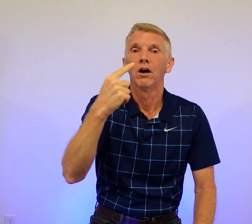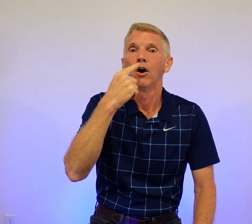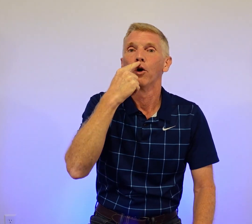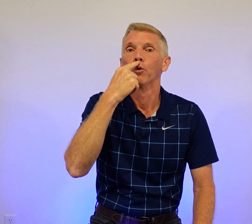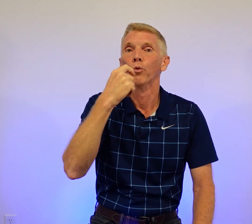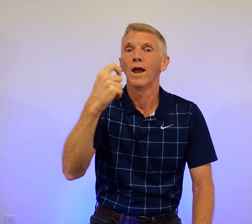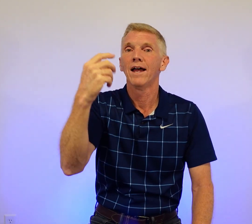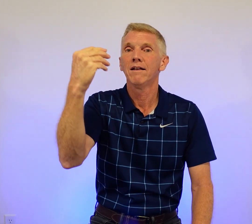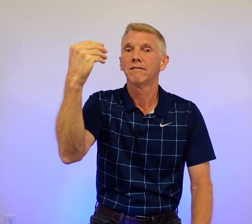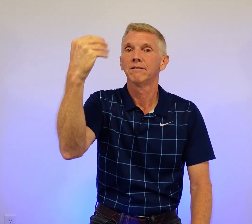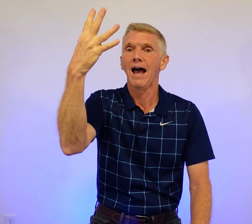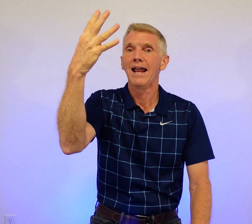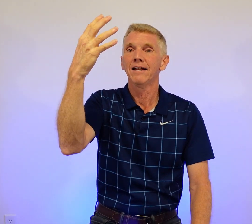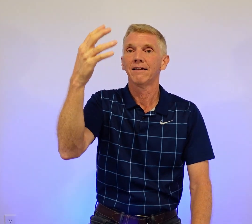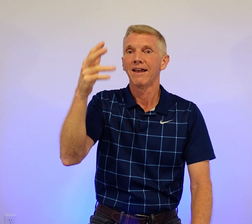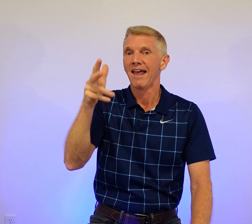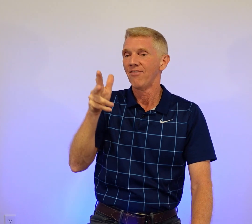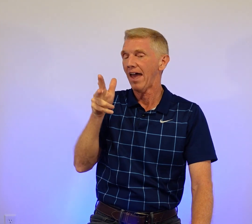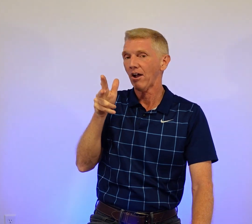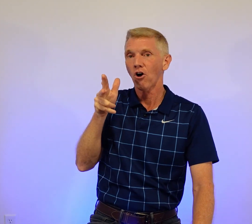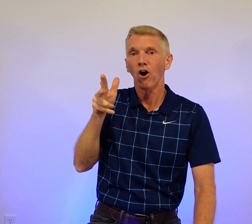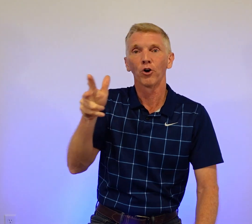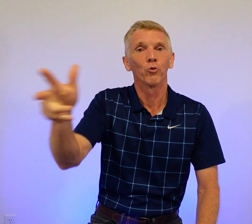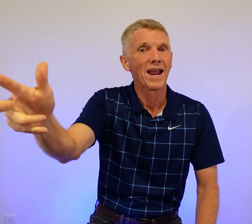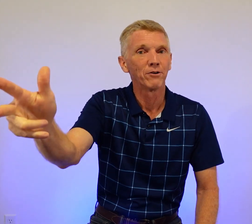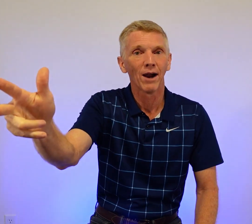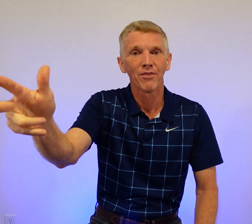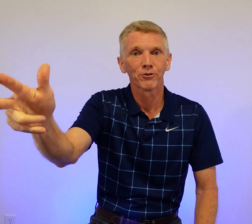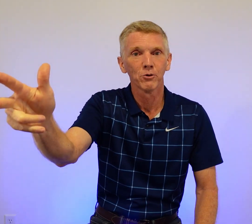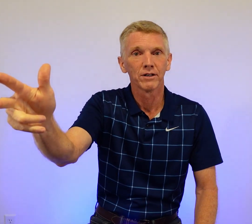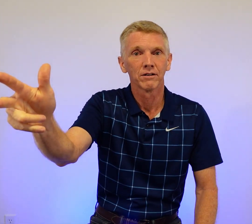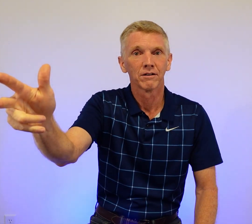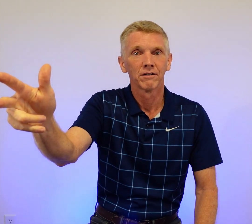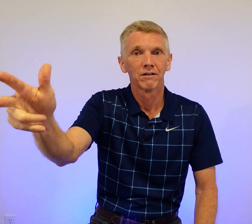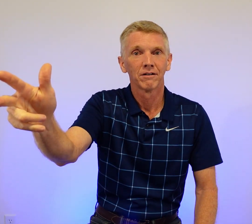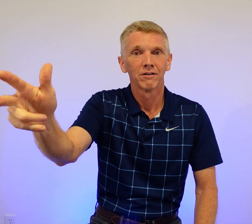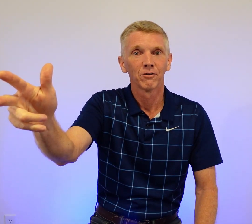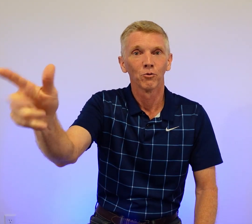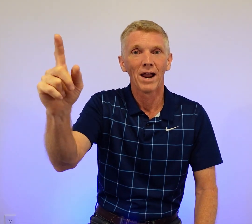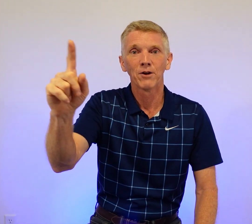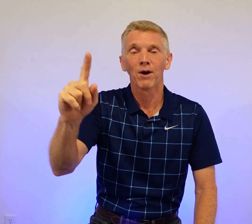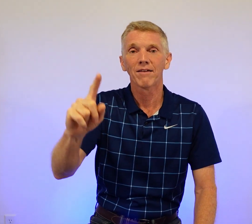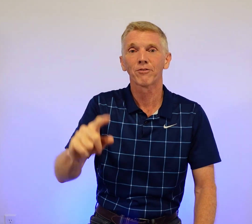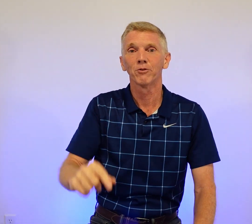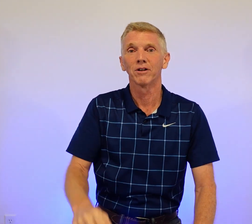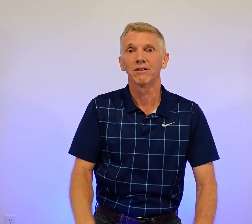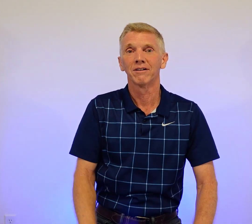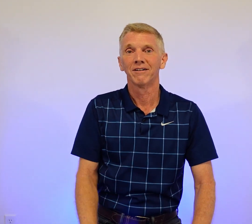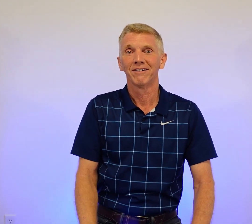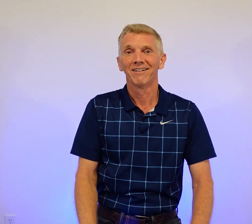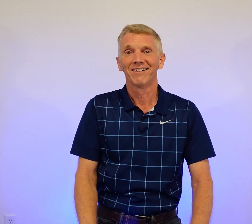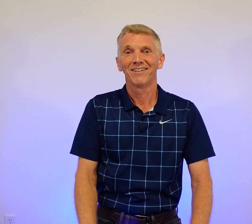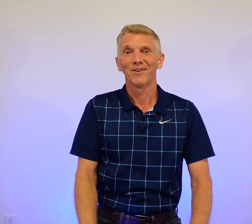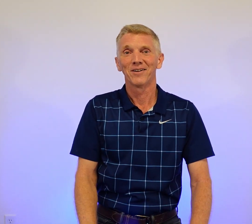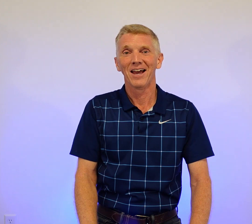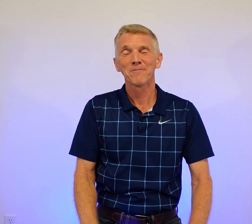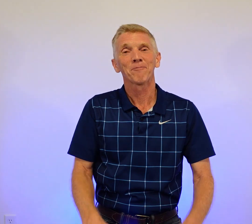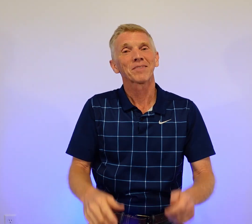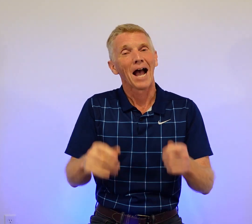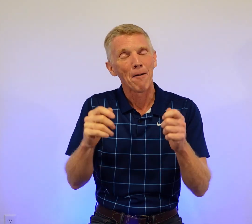A red light, and that car ran right through it. Ran right through it. Okay? I'm going to keep